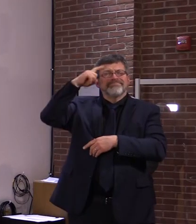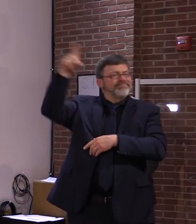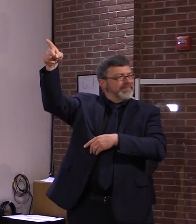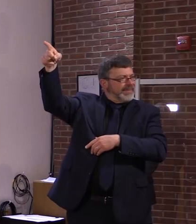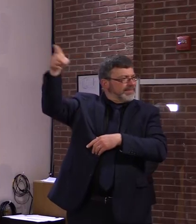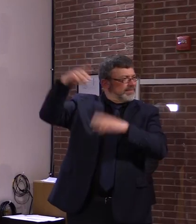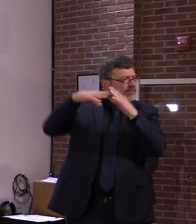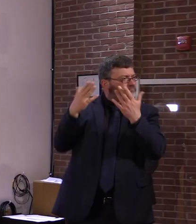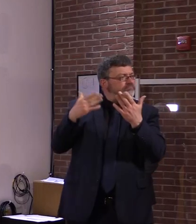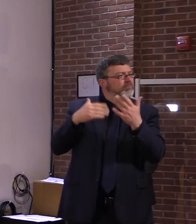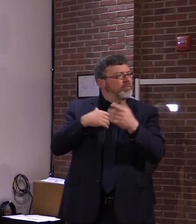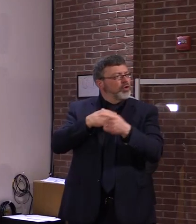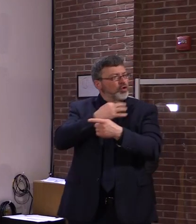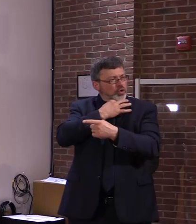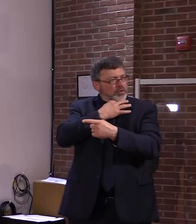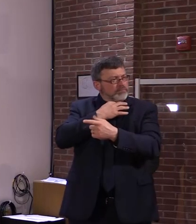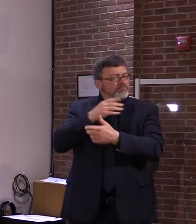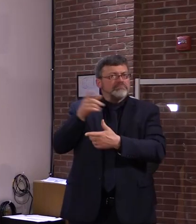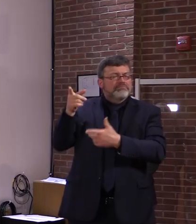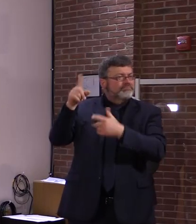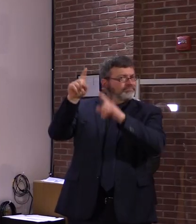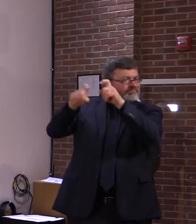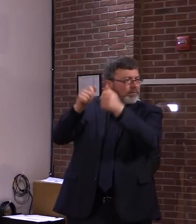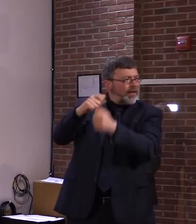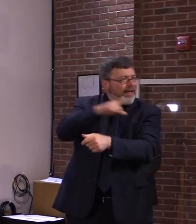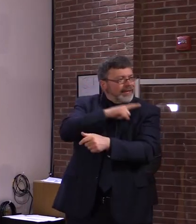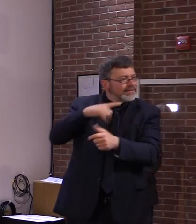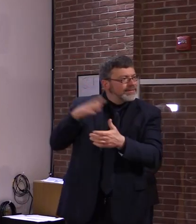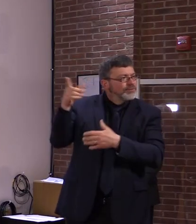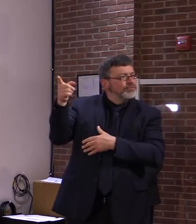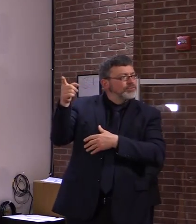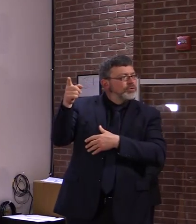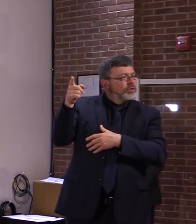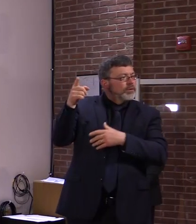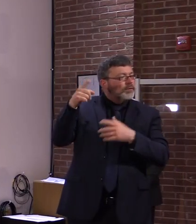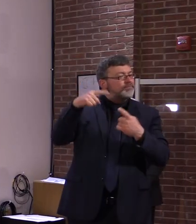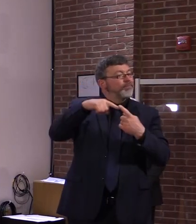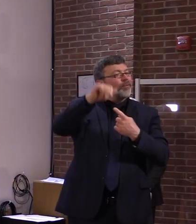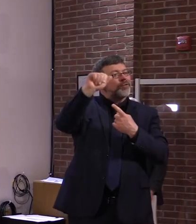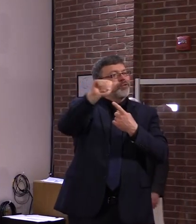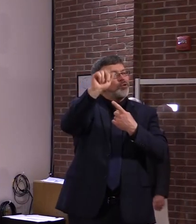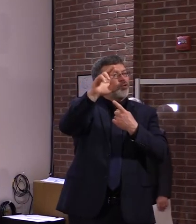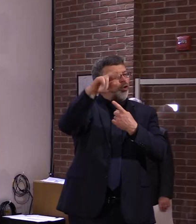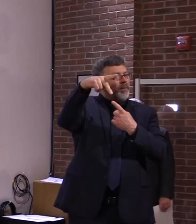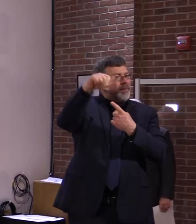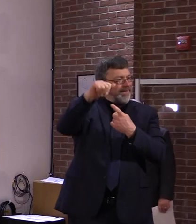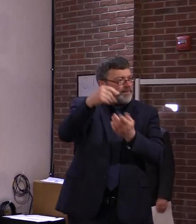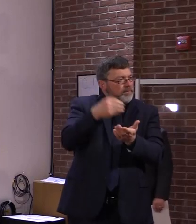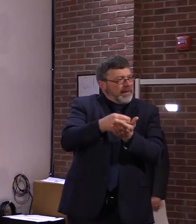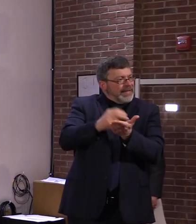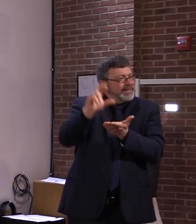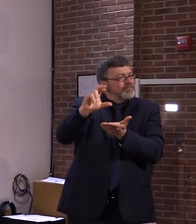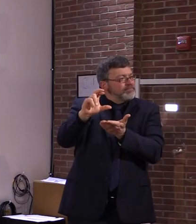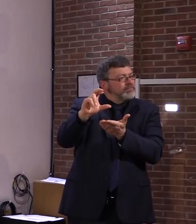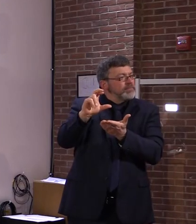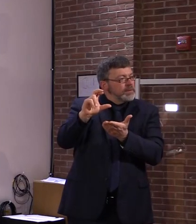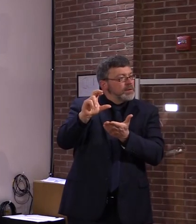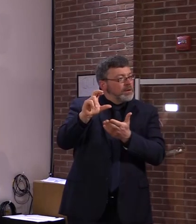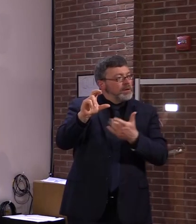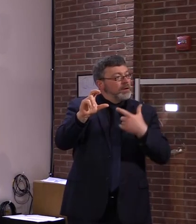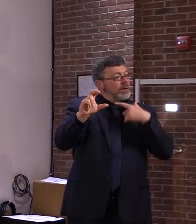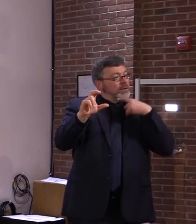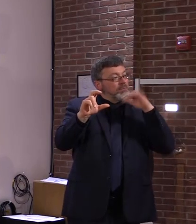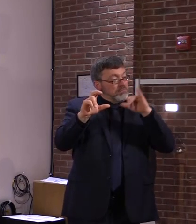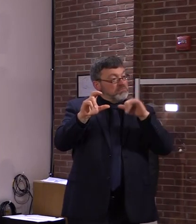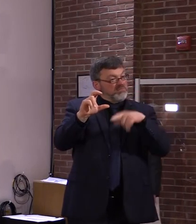the legislature in terms of the ARPA funding. They want to allocate some, half of the billion. You want to plan